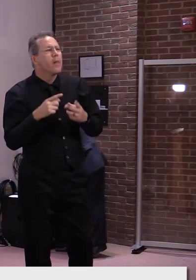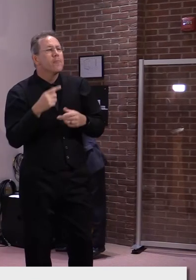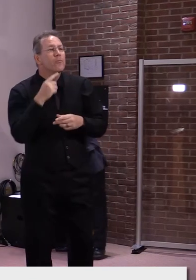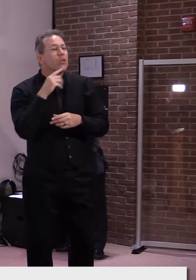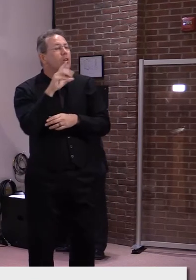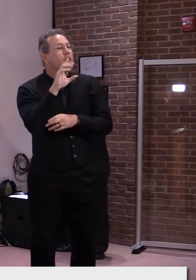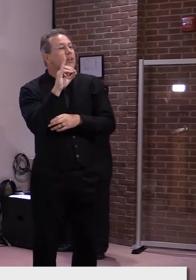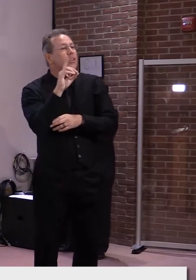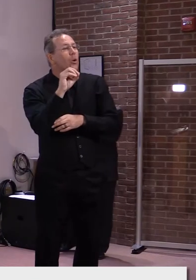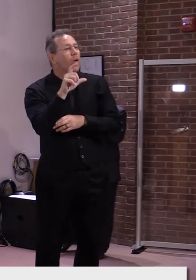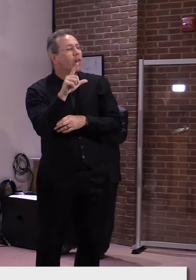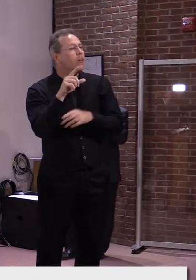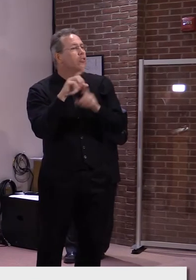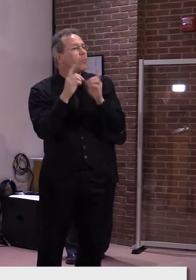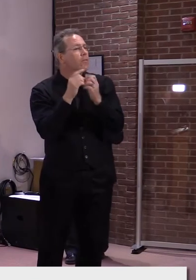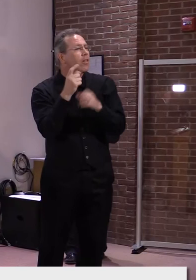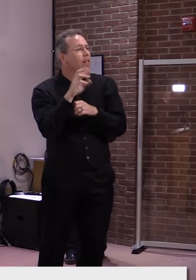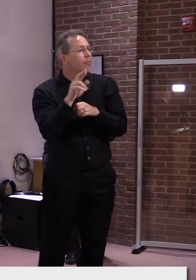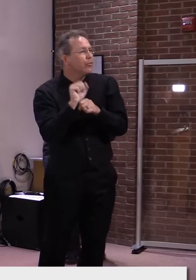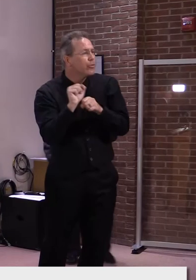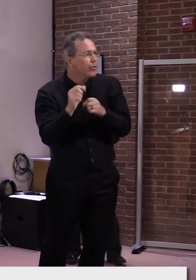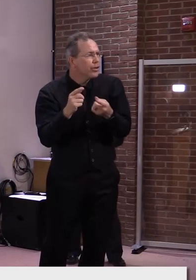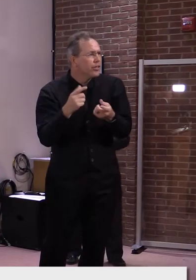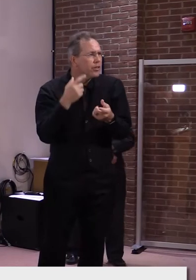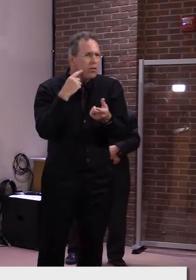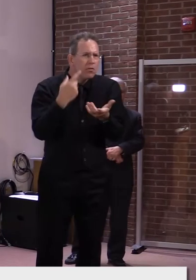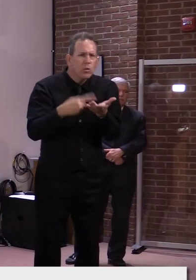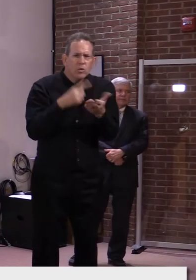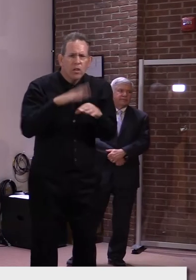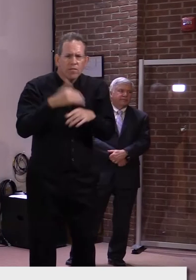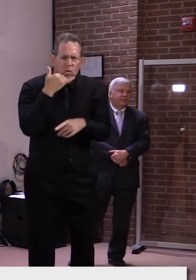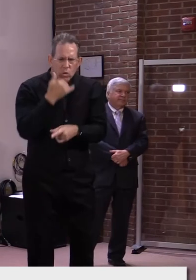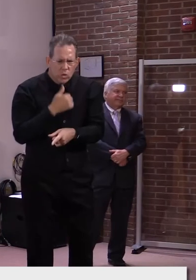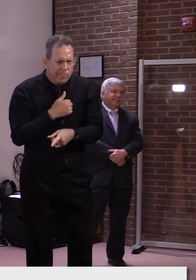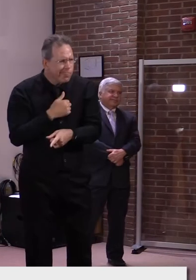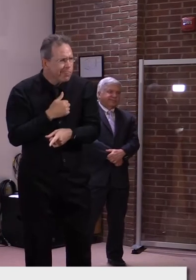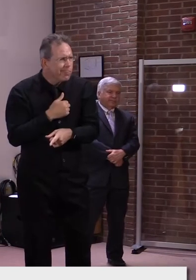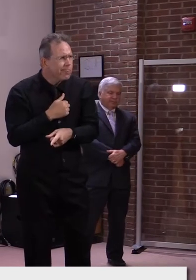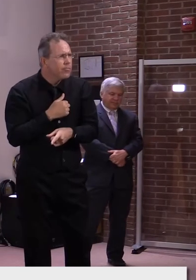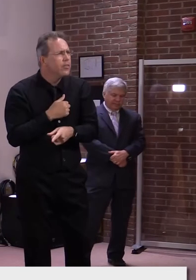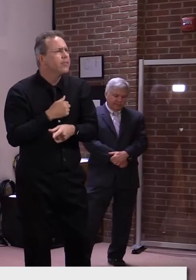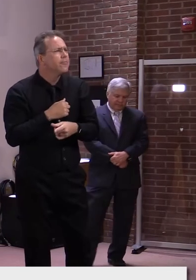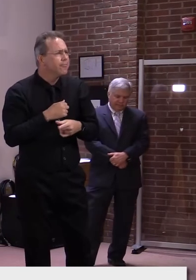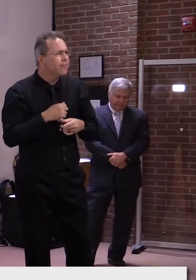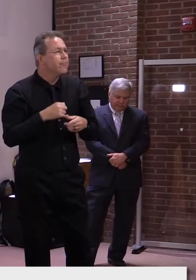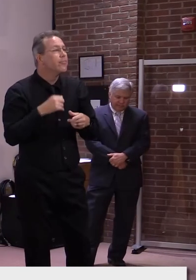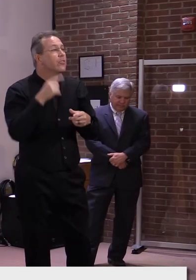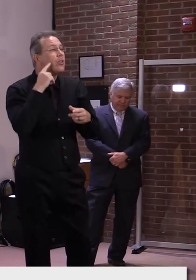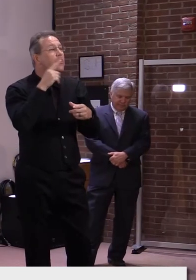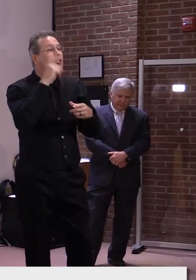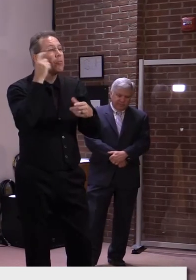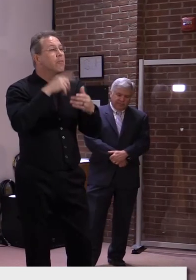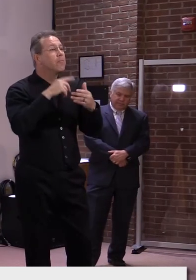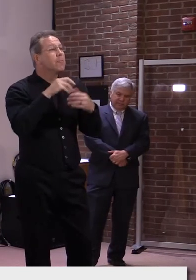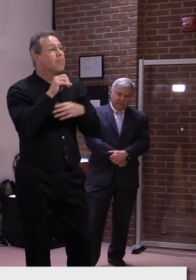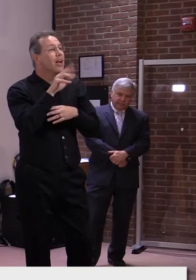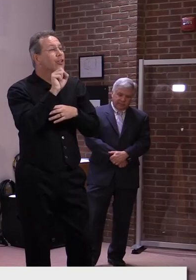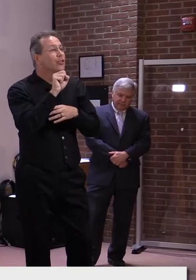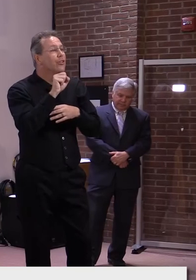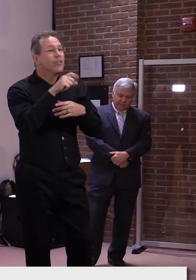I know for our Summer Matters program, I know that we did a lot of outreach in terms of